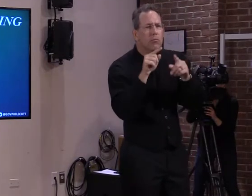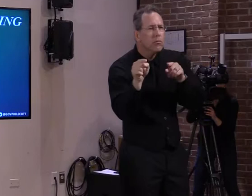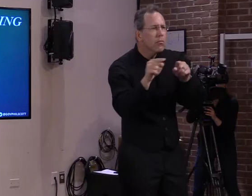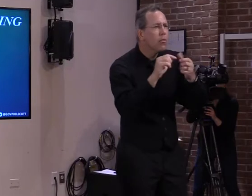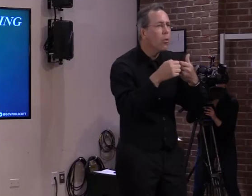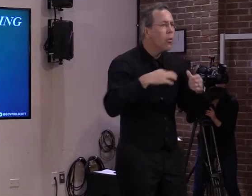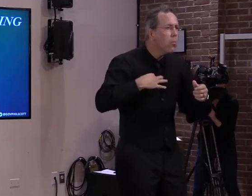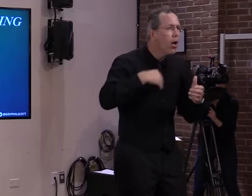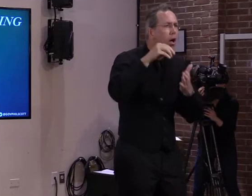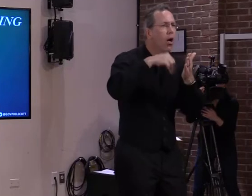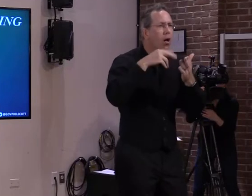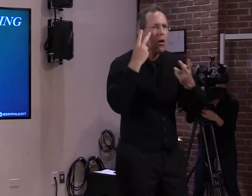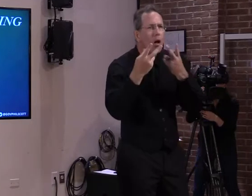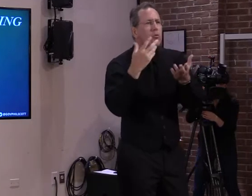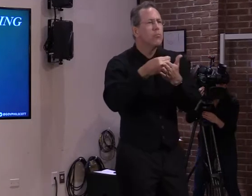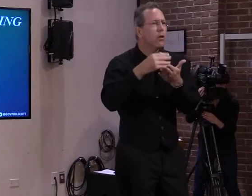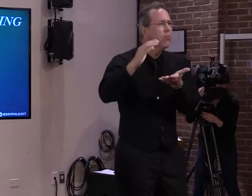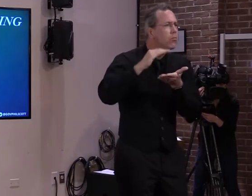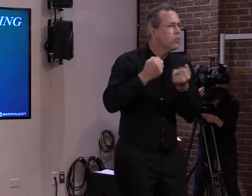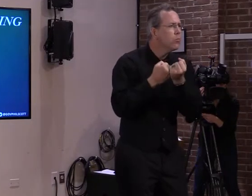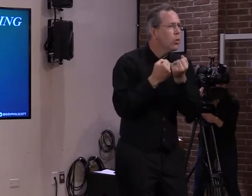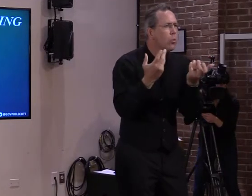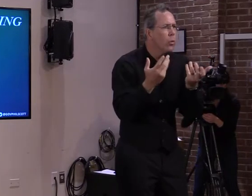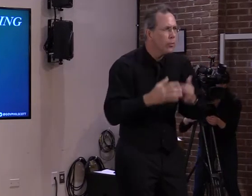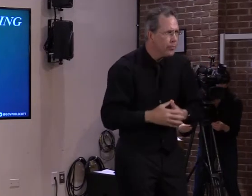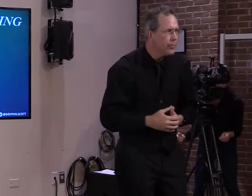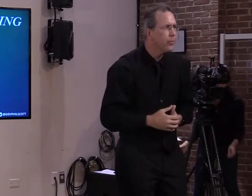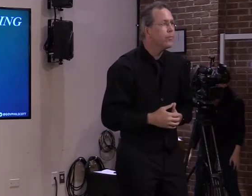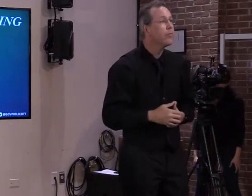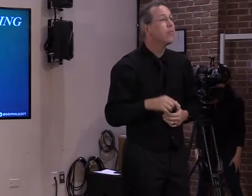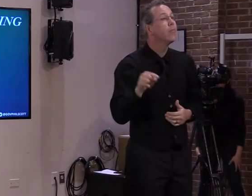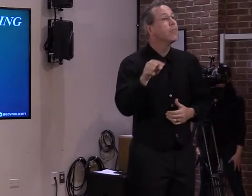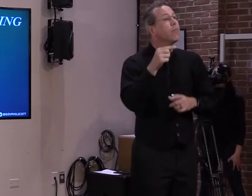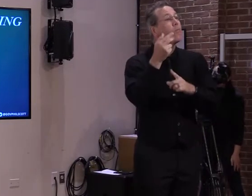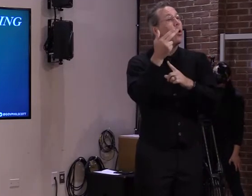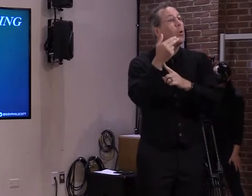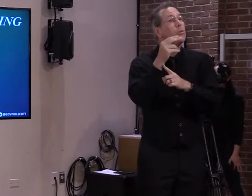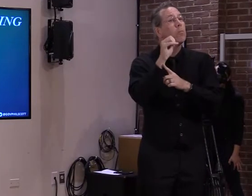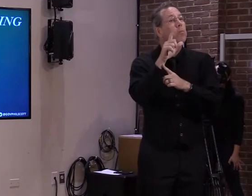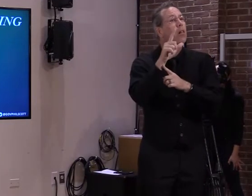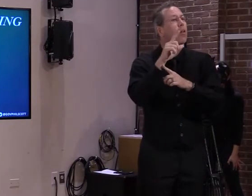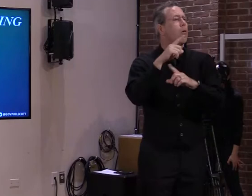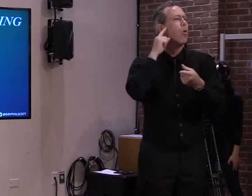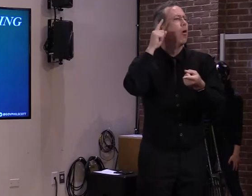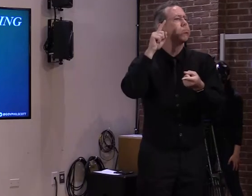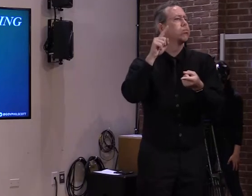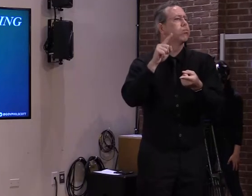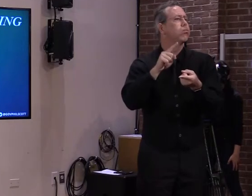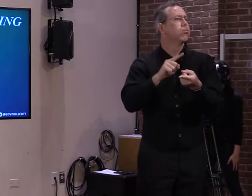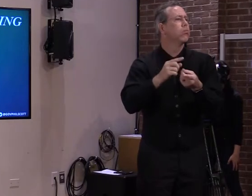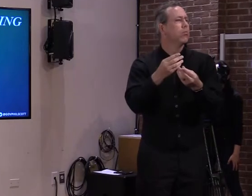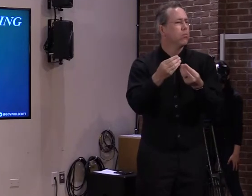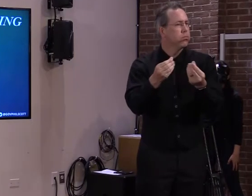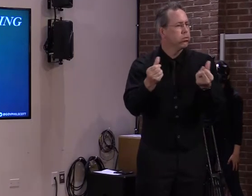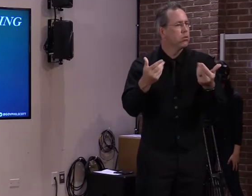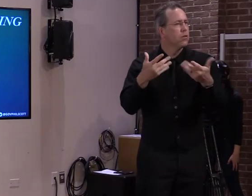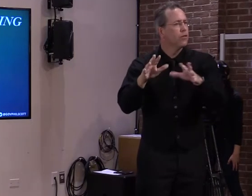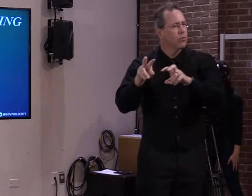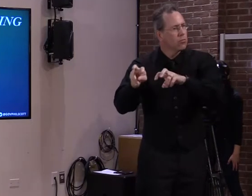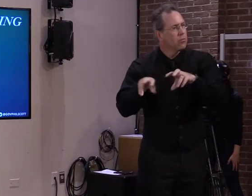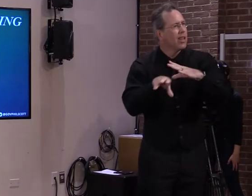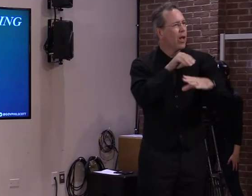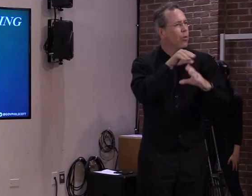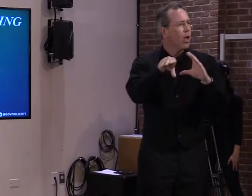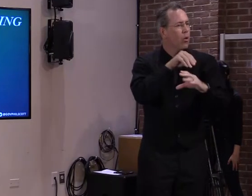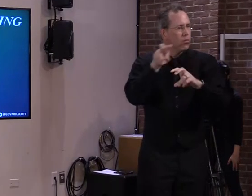to other housing options, whether to permanent housing or shared living arrangements. In addition, these households will have access to